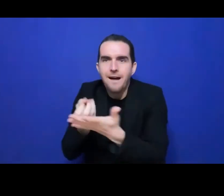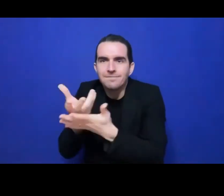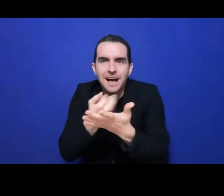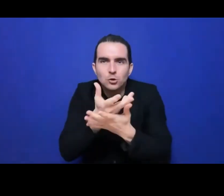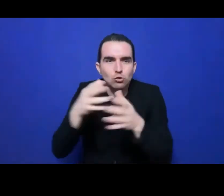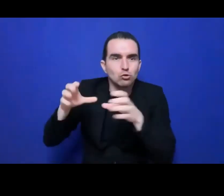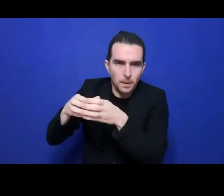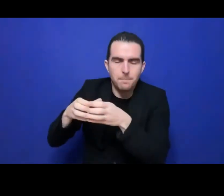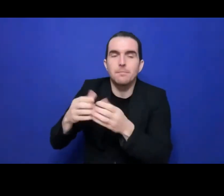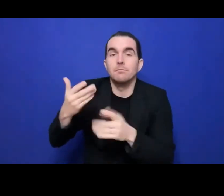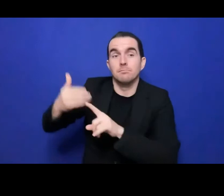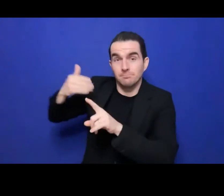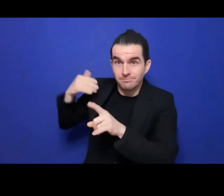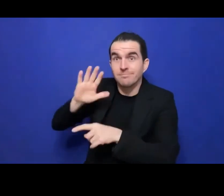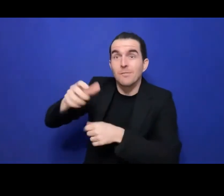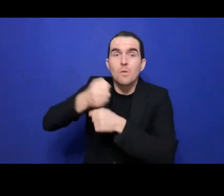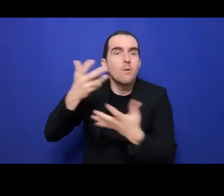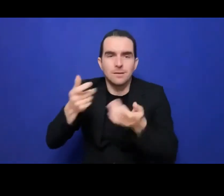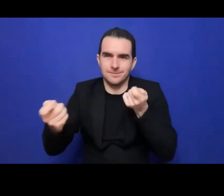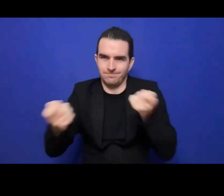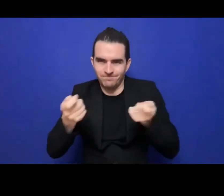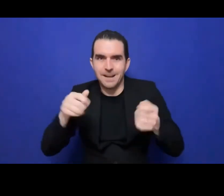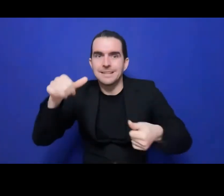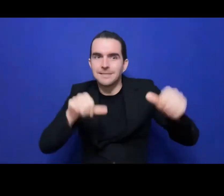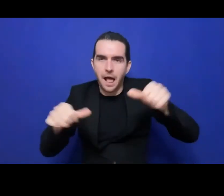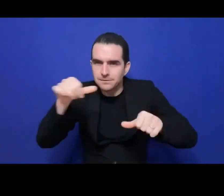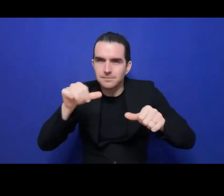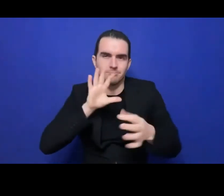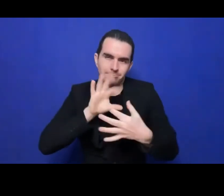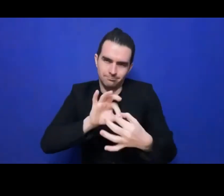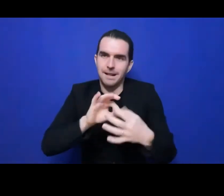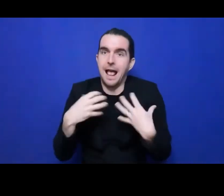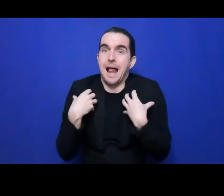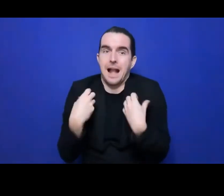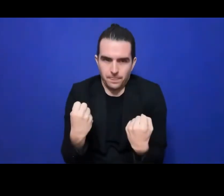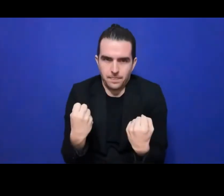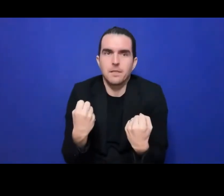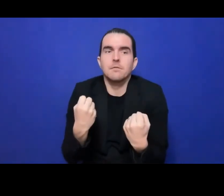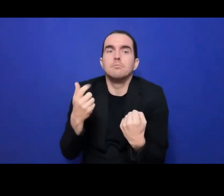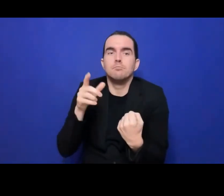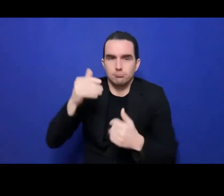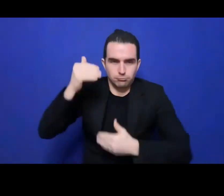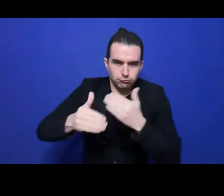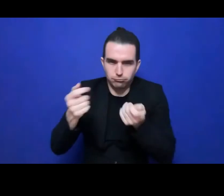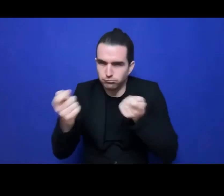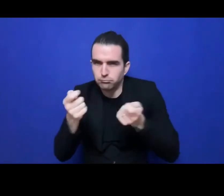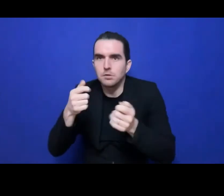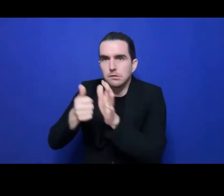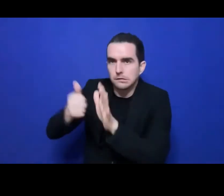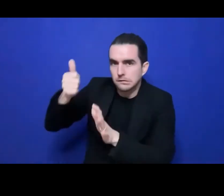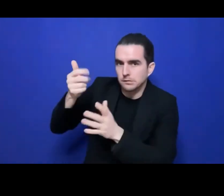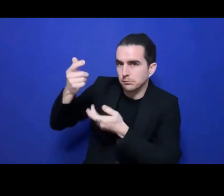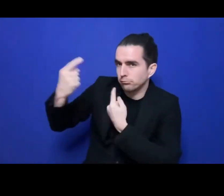was formerly the coordinator of the CSEM Secretariat. So she knows this work very well. Eliana, over to